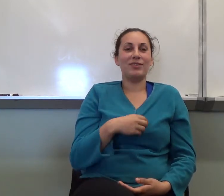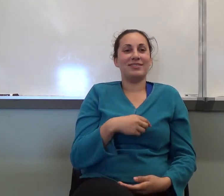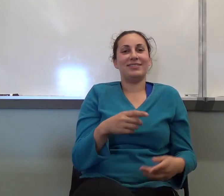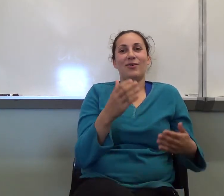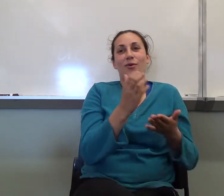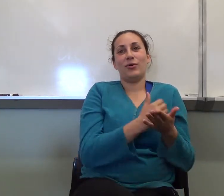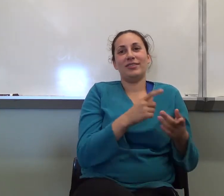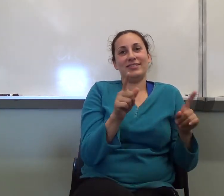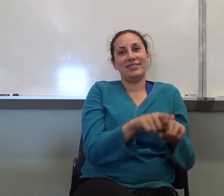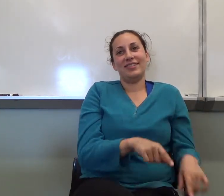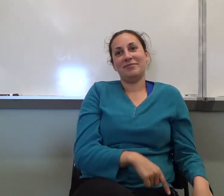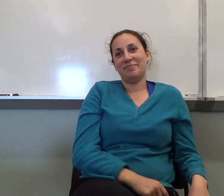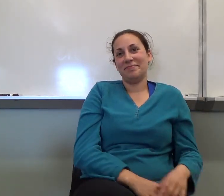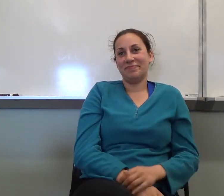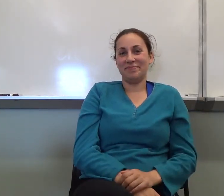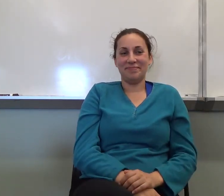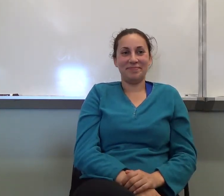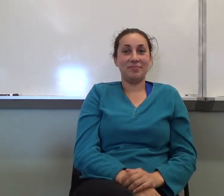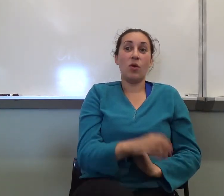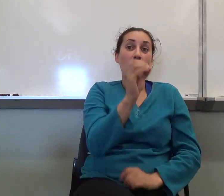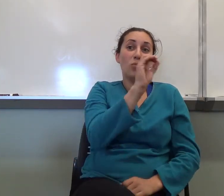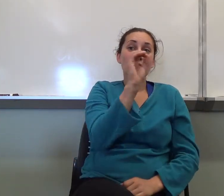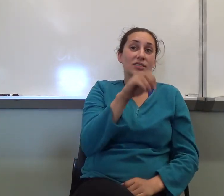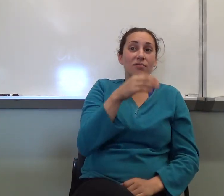Okay, and the percent, we don't know it, so we'll call it P.